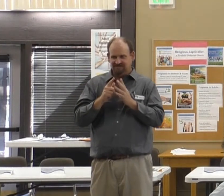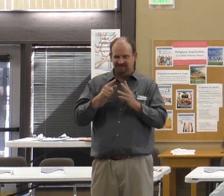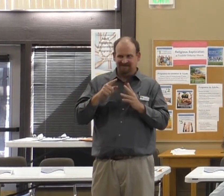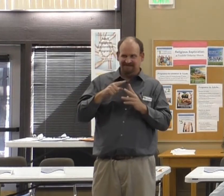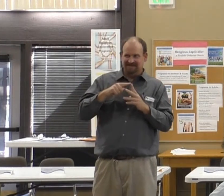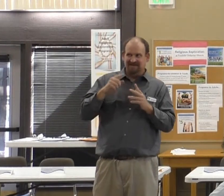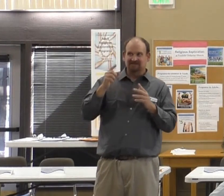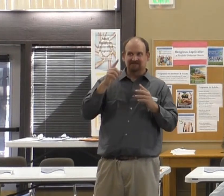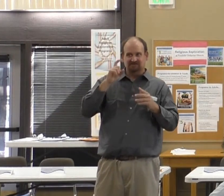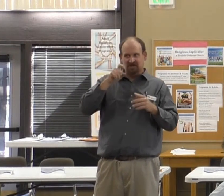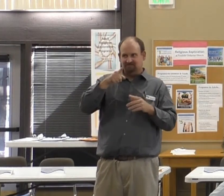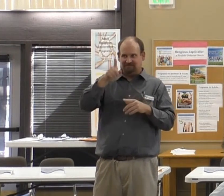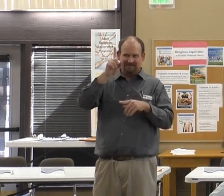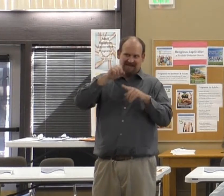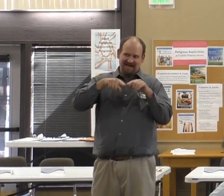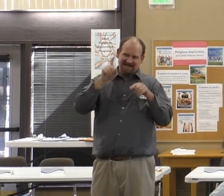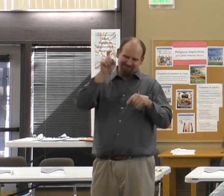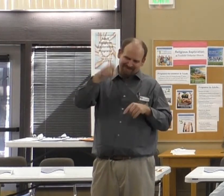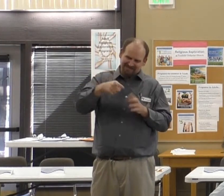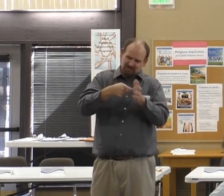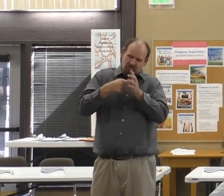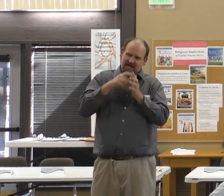laws.